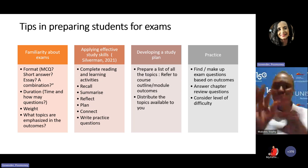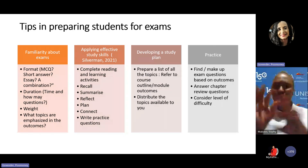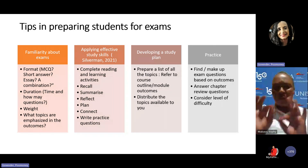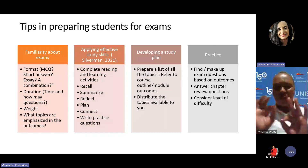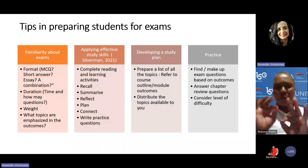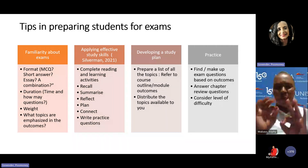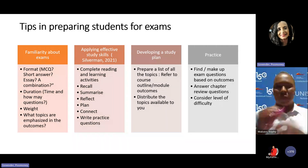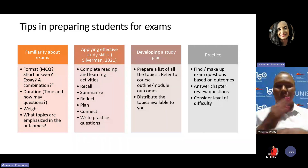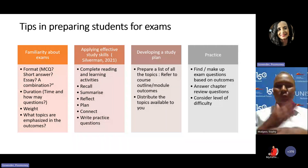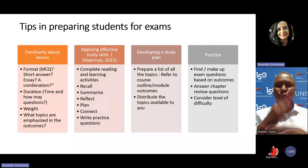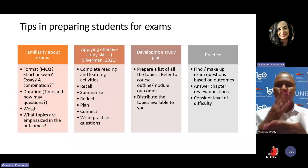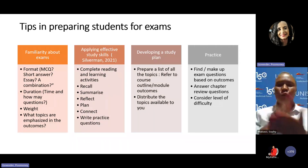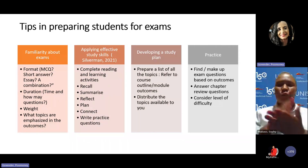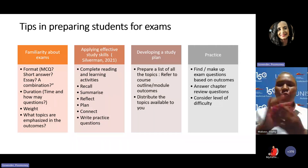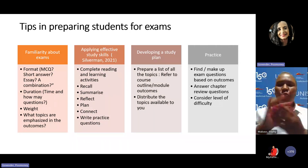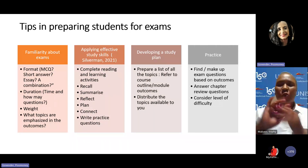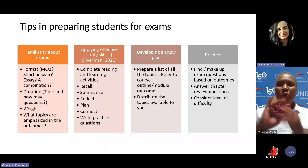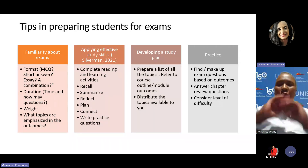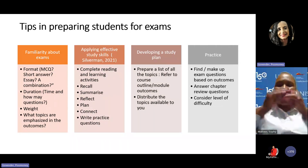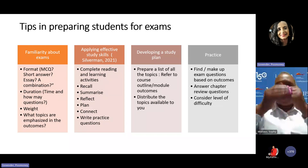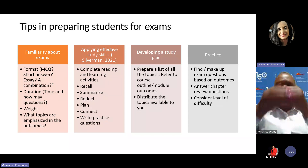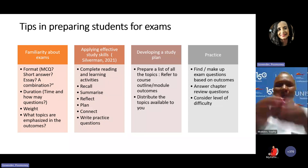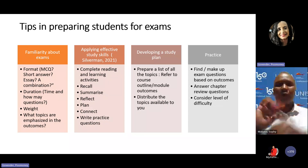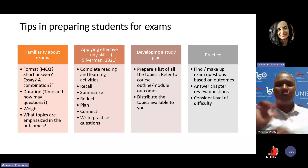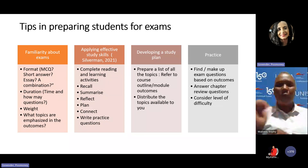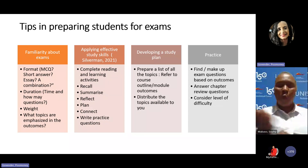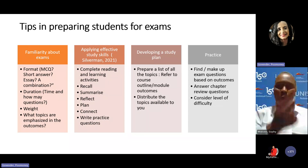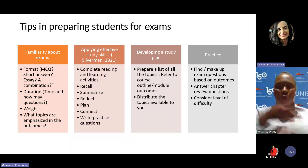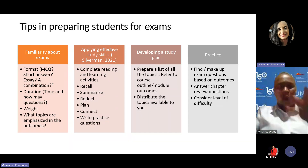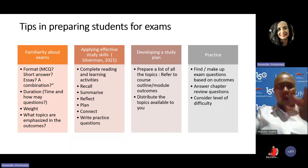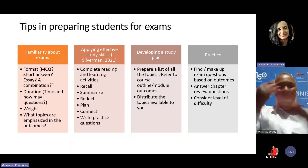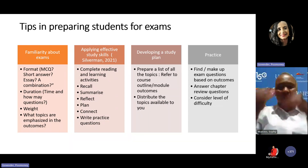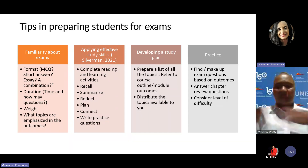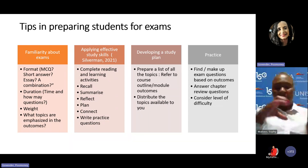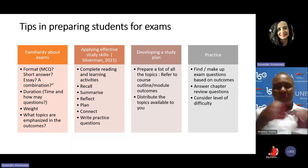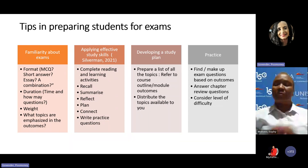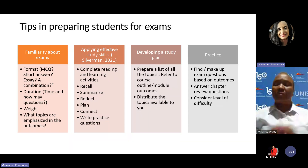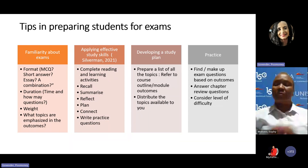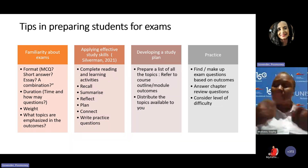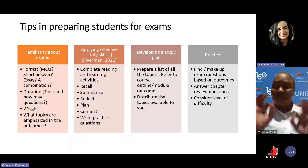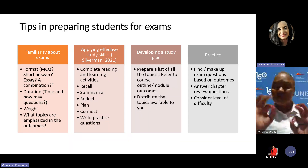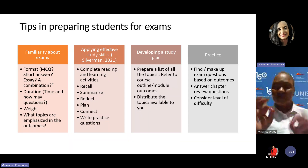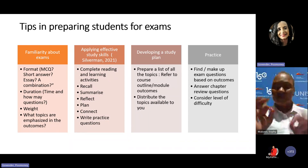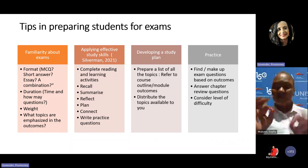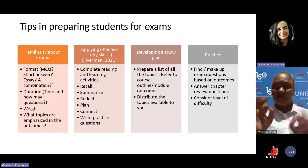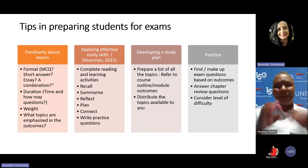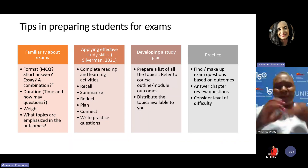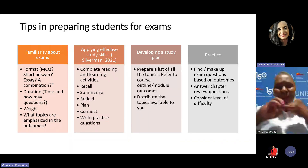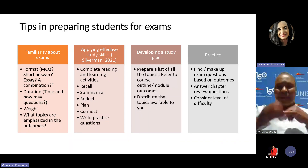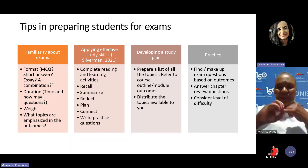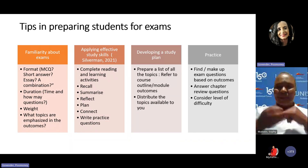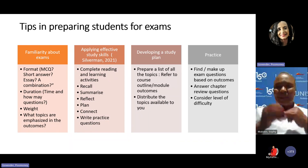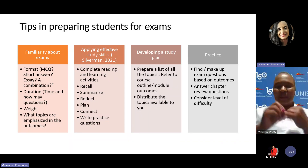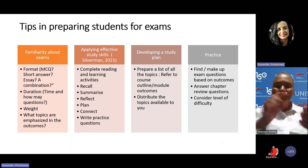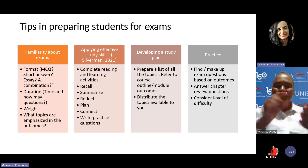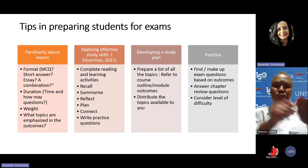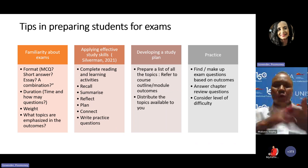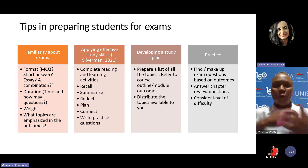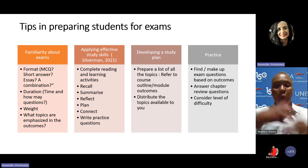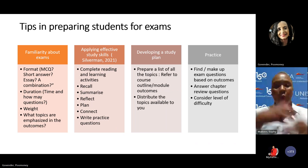cover all your learning units. Do not leave any learning units, right? And also try writing your own